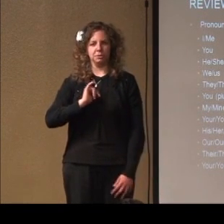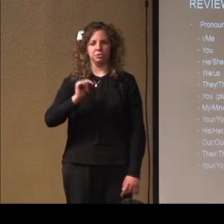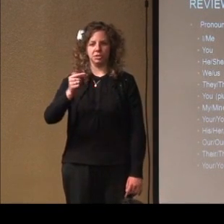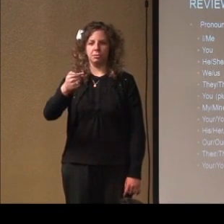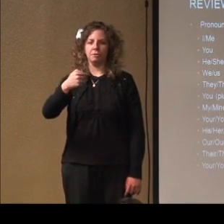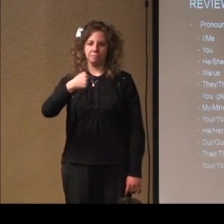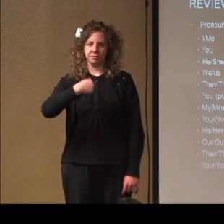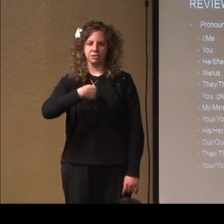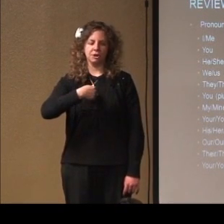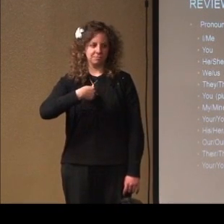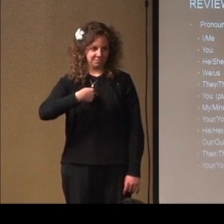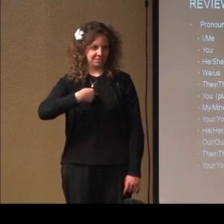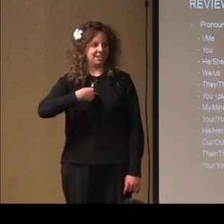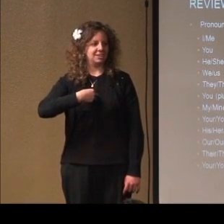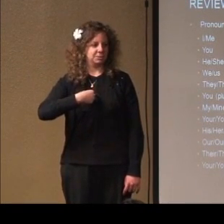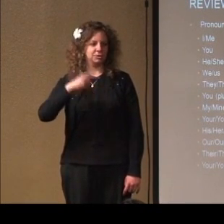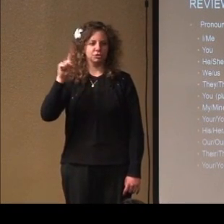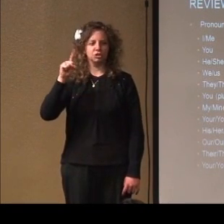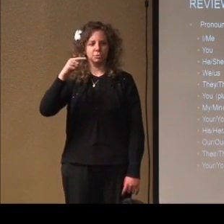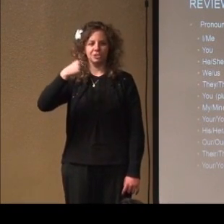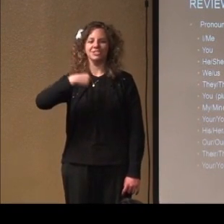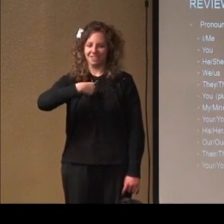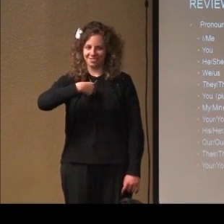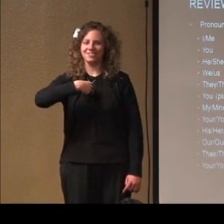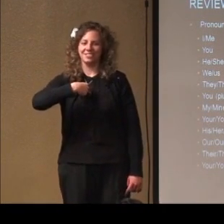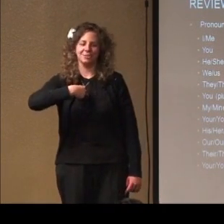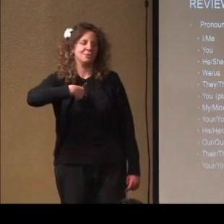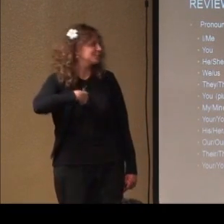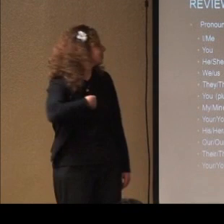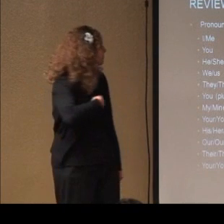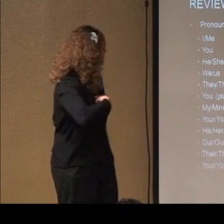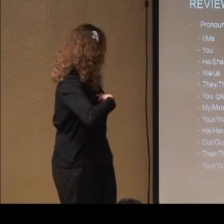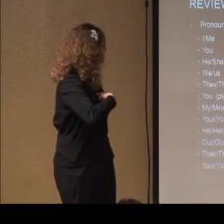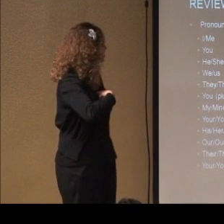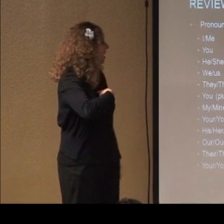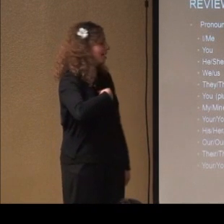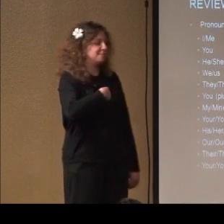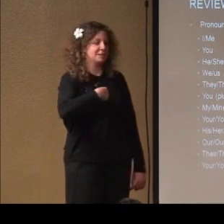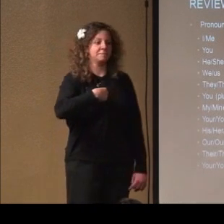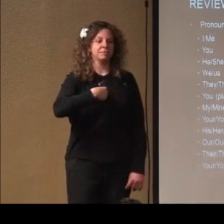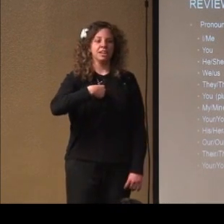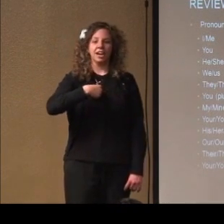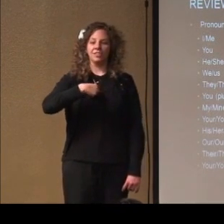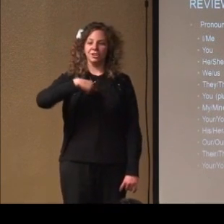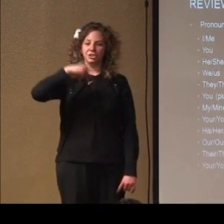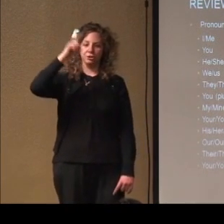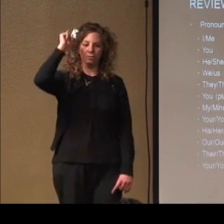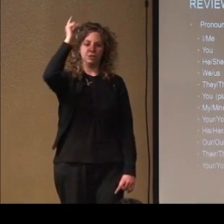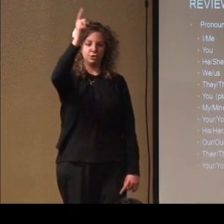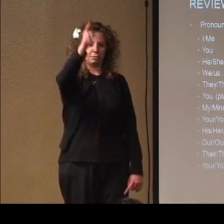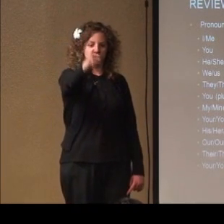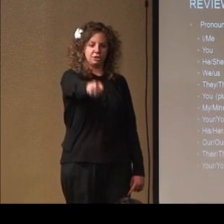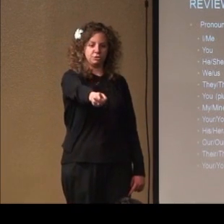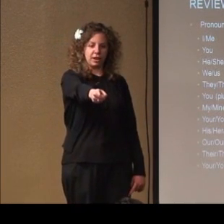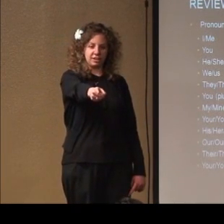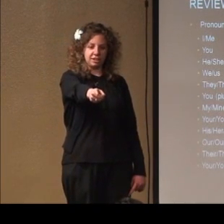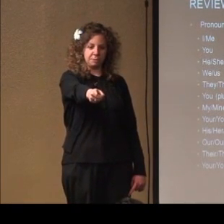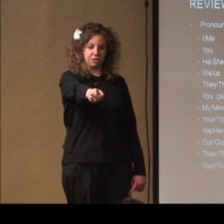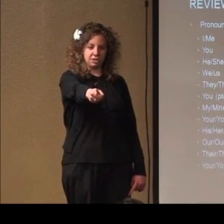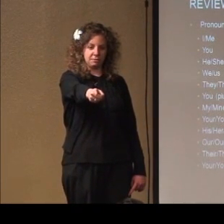use anymore. So like this one. So just point to yourself. Good question. Okay. So I or me. And then you, so I'm looking directly at the person I'm